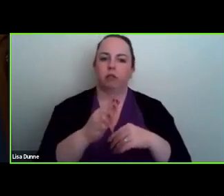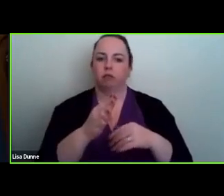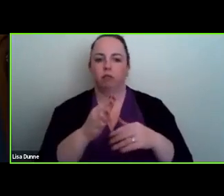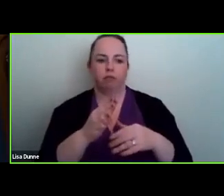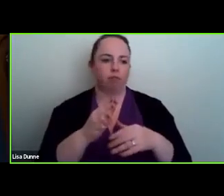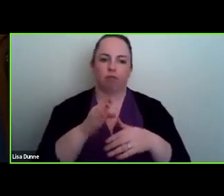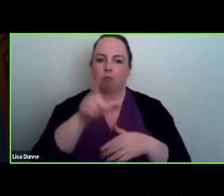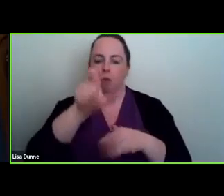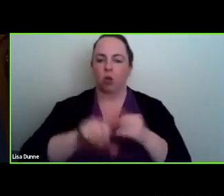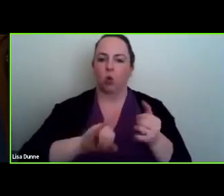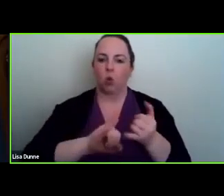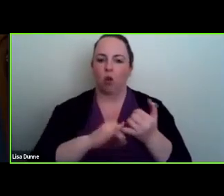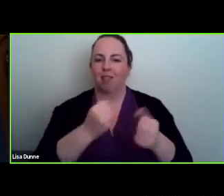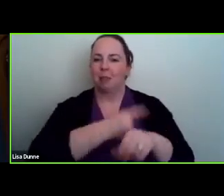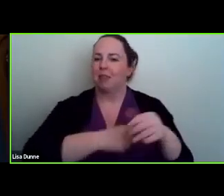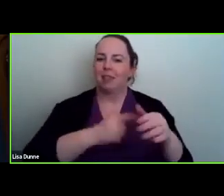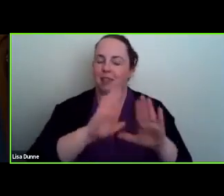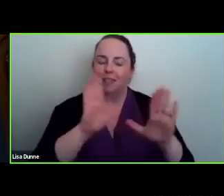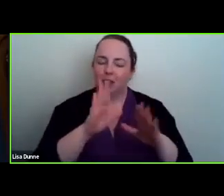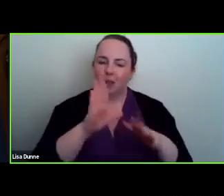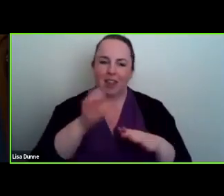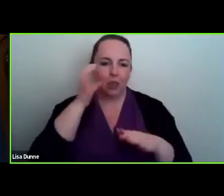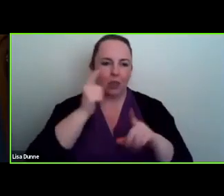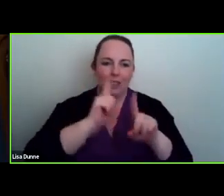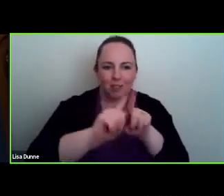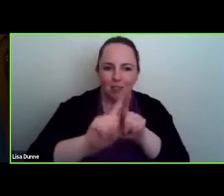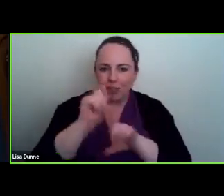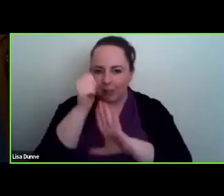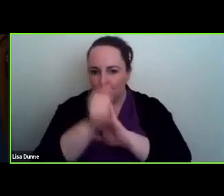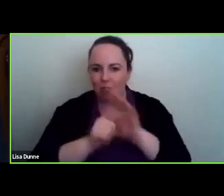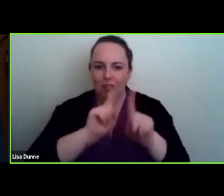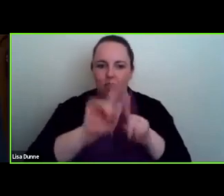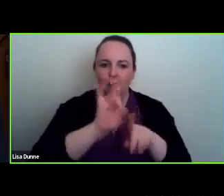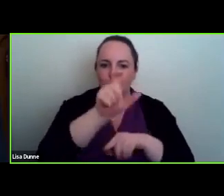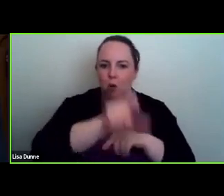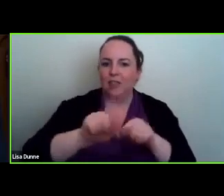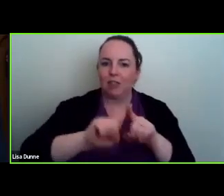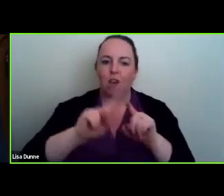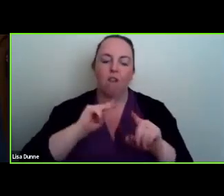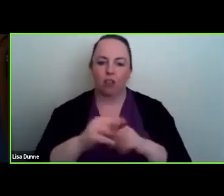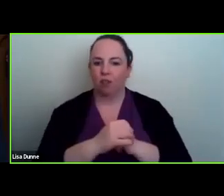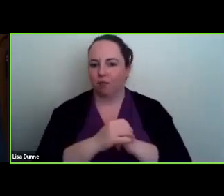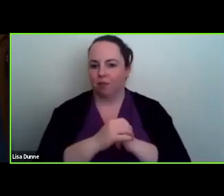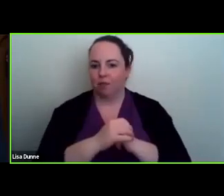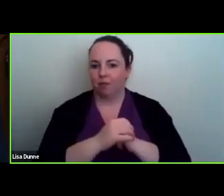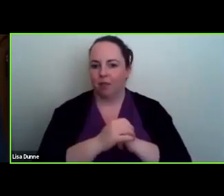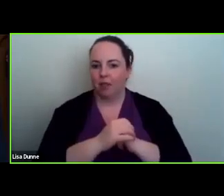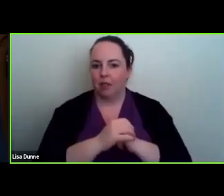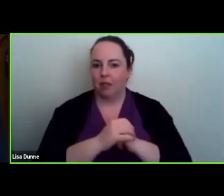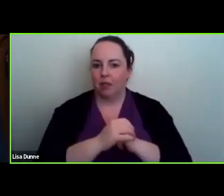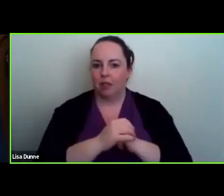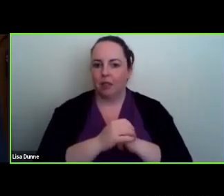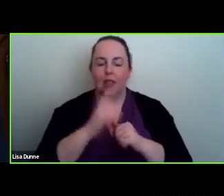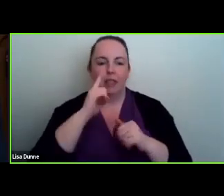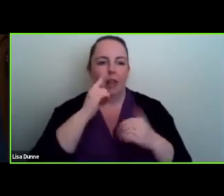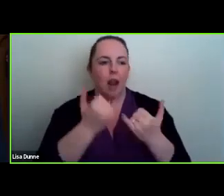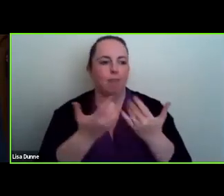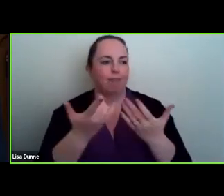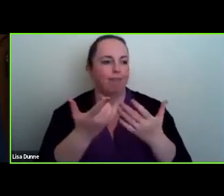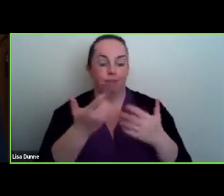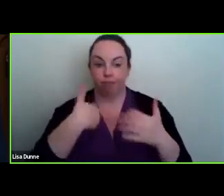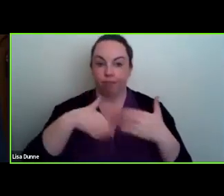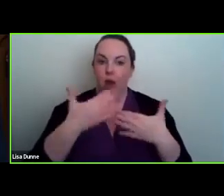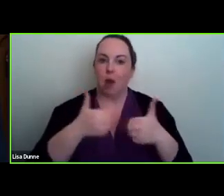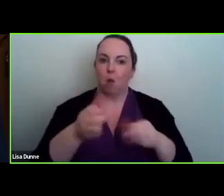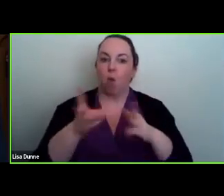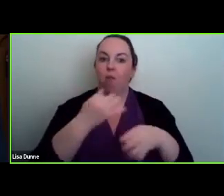and of ourselves. But it's about listening to those voices. A very simple example is looking at the approaches that we have taken to working from home. For so long, the